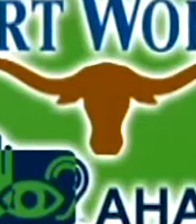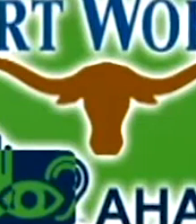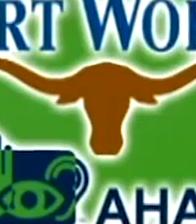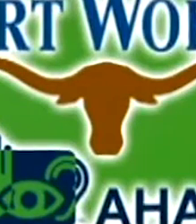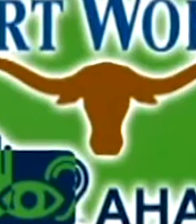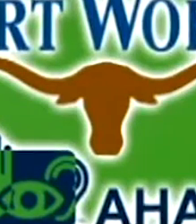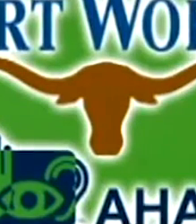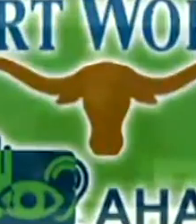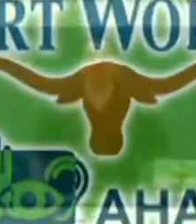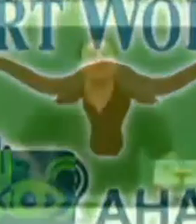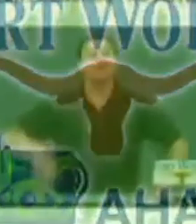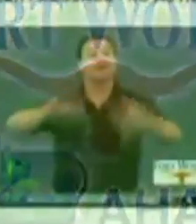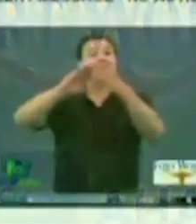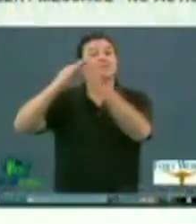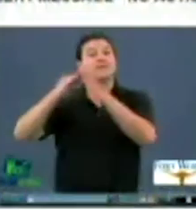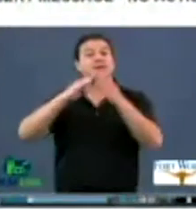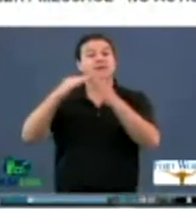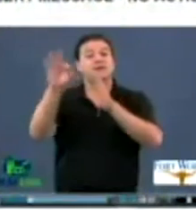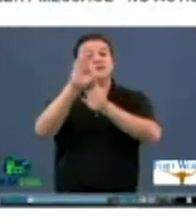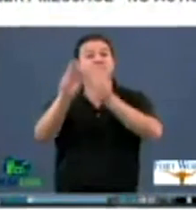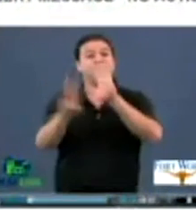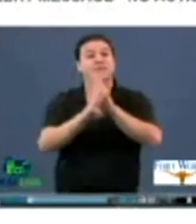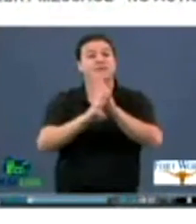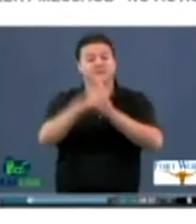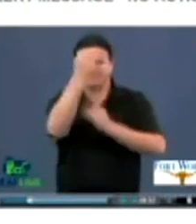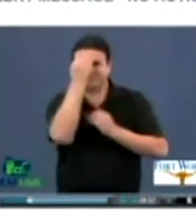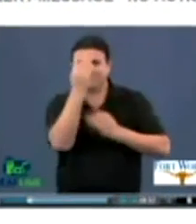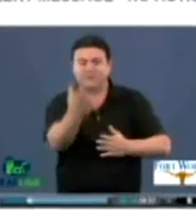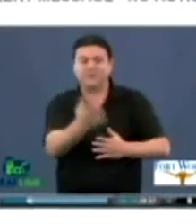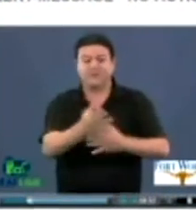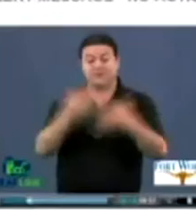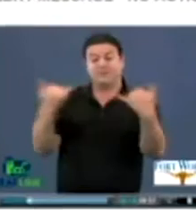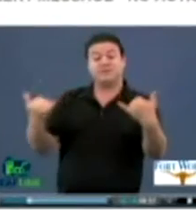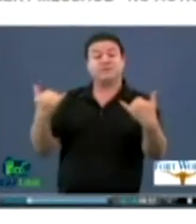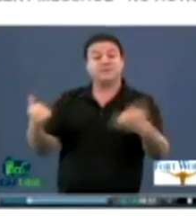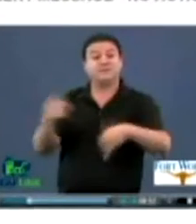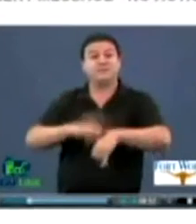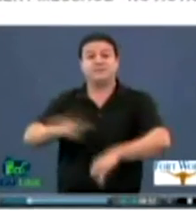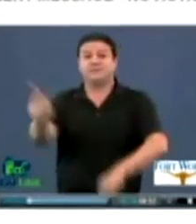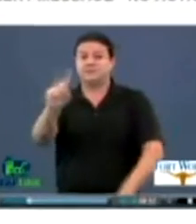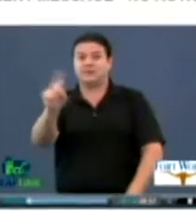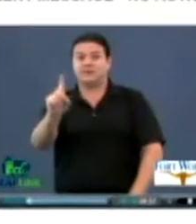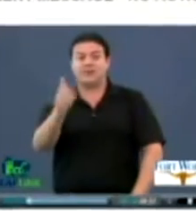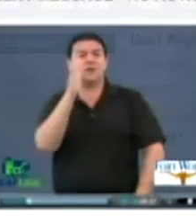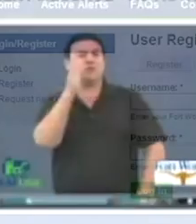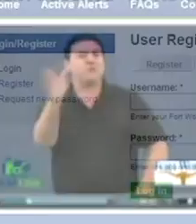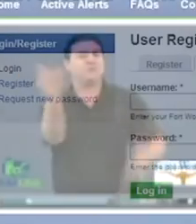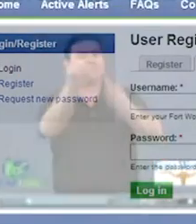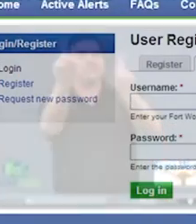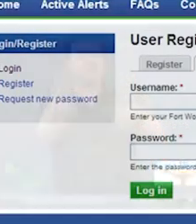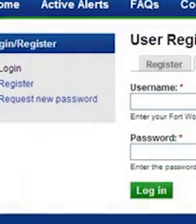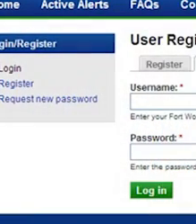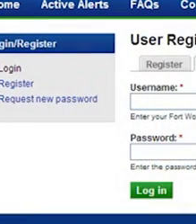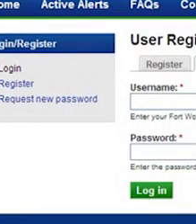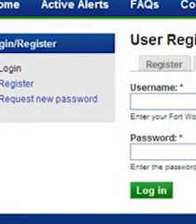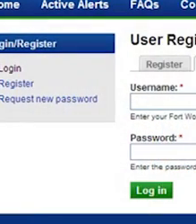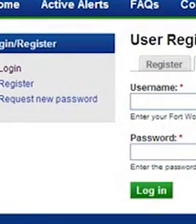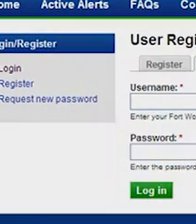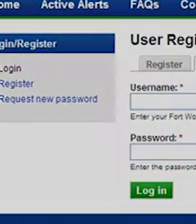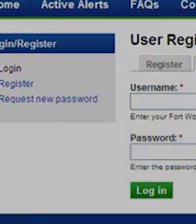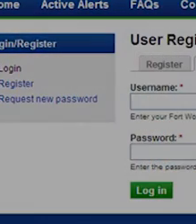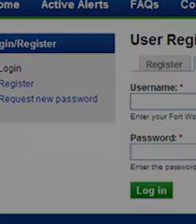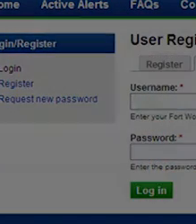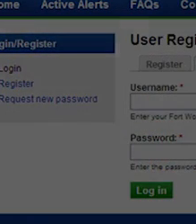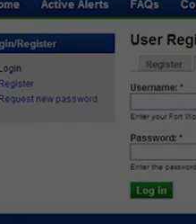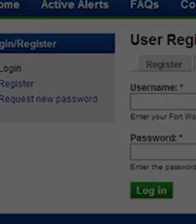Fort Worth or work in Fort Worth and have a video capable device to receive the free transmissions. Accessible Alerts. To register for this